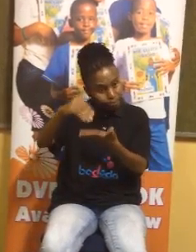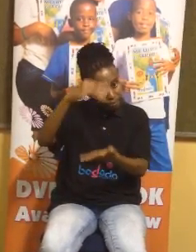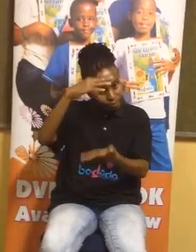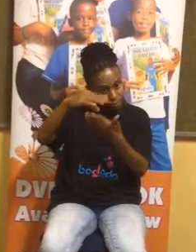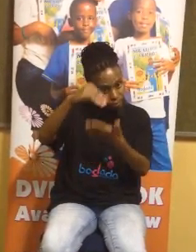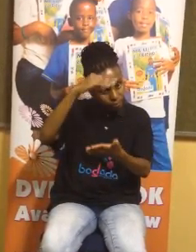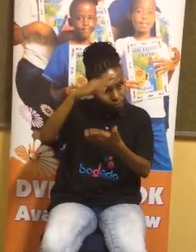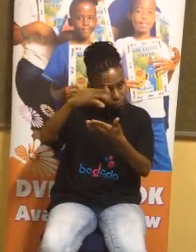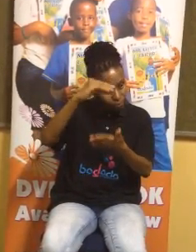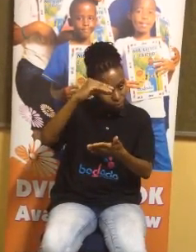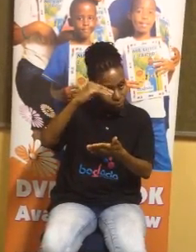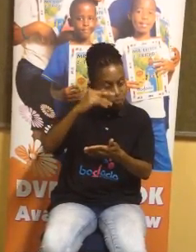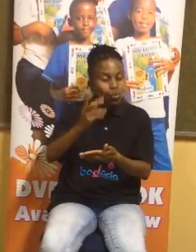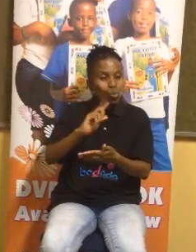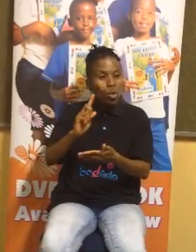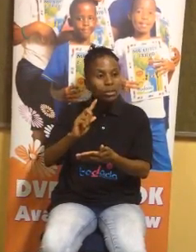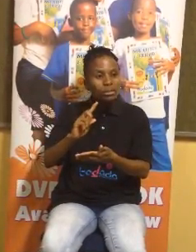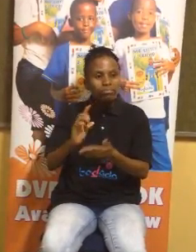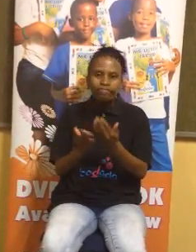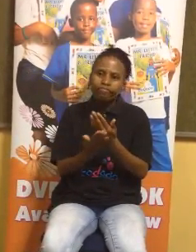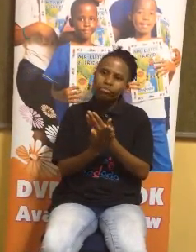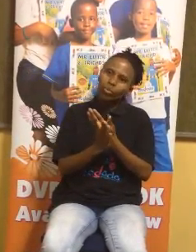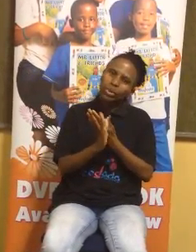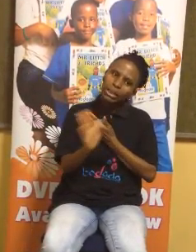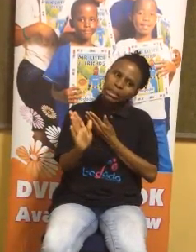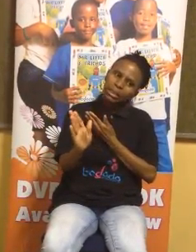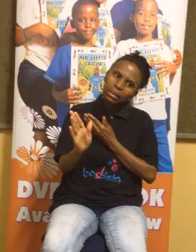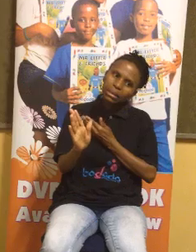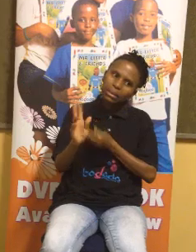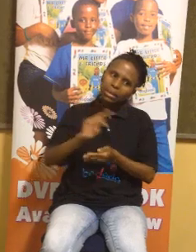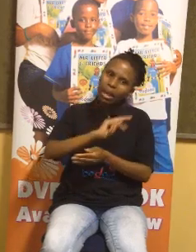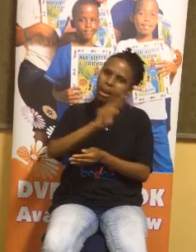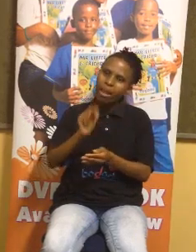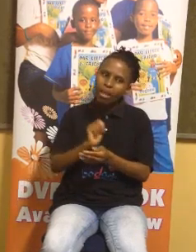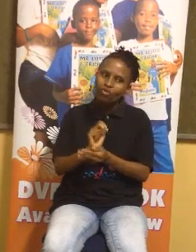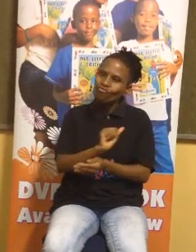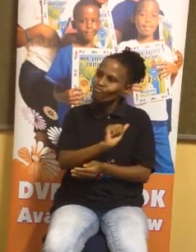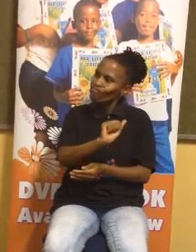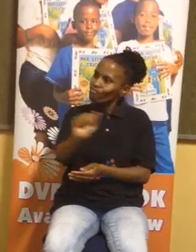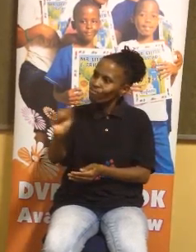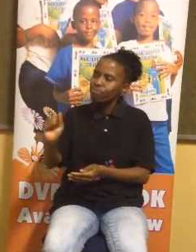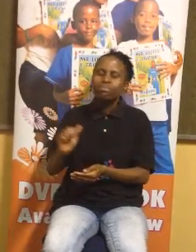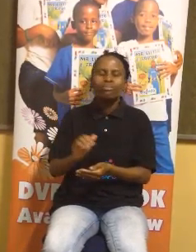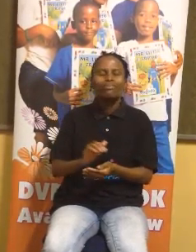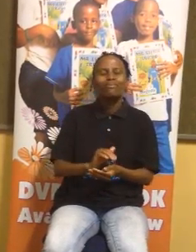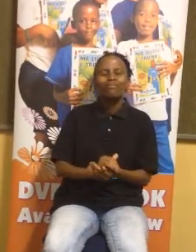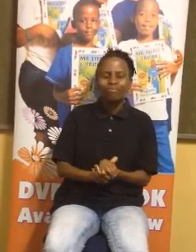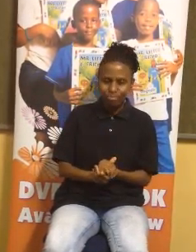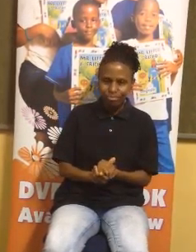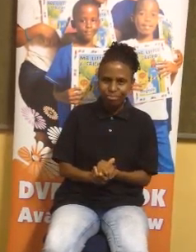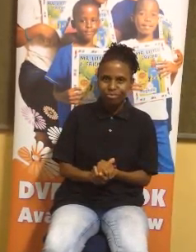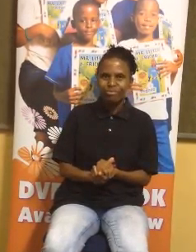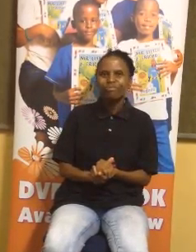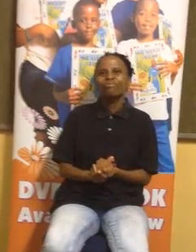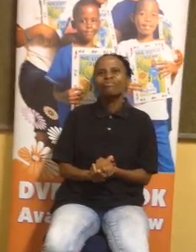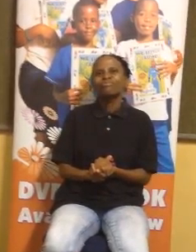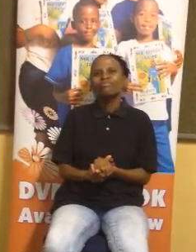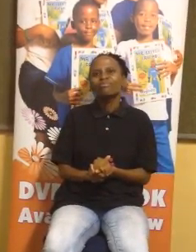and to form